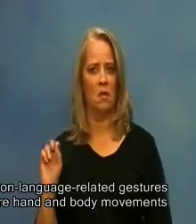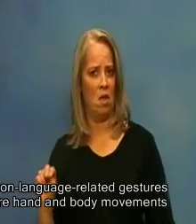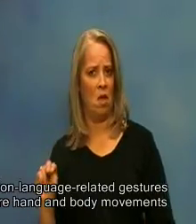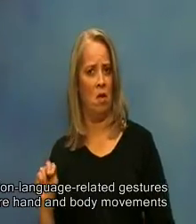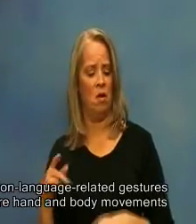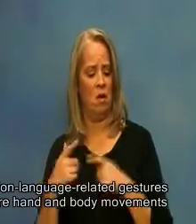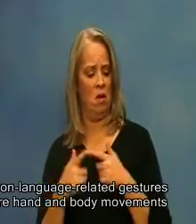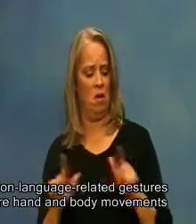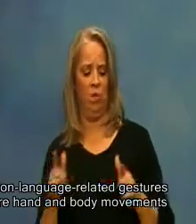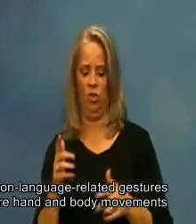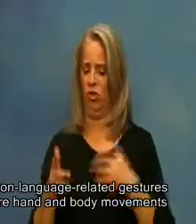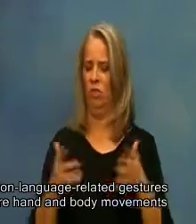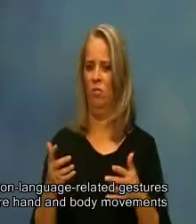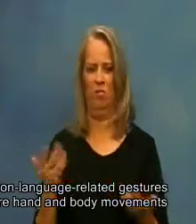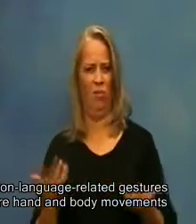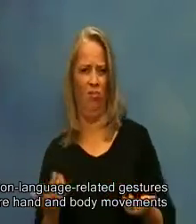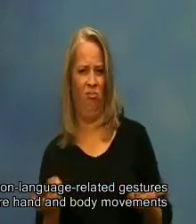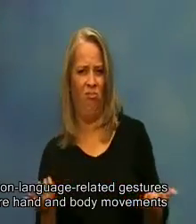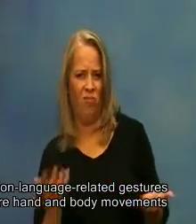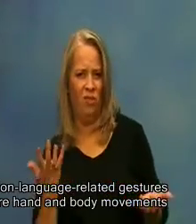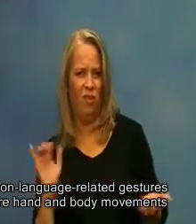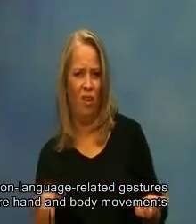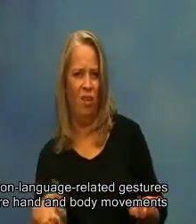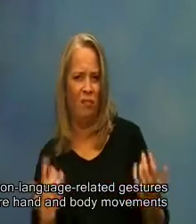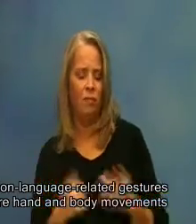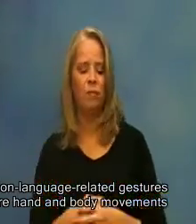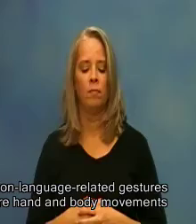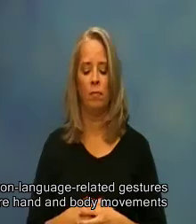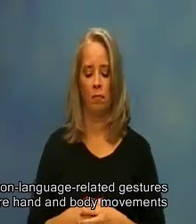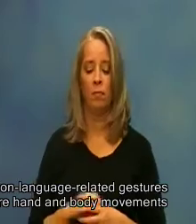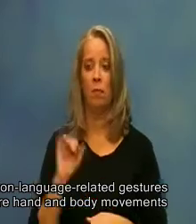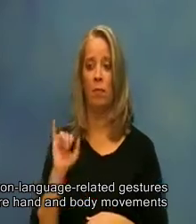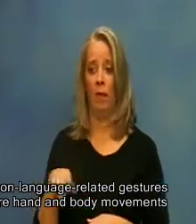Non-language related gestures are hand and body movements